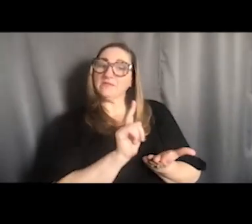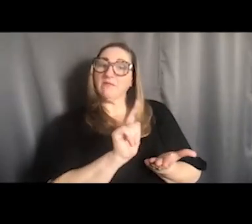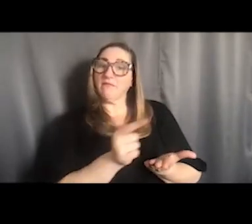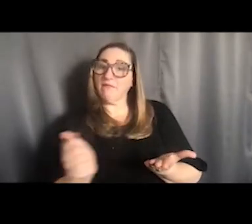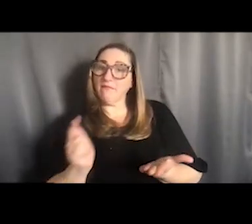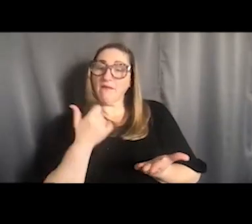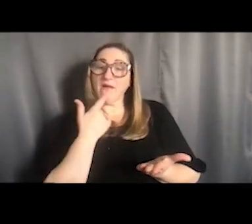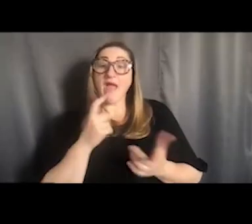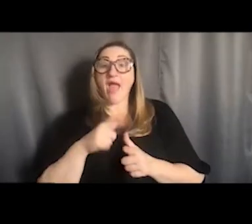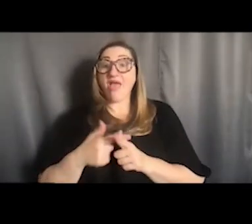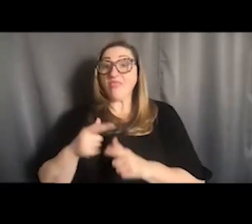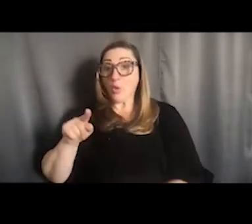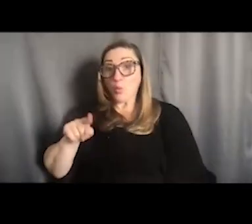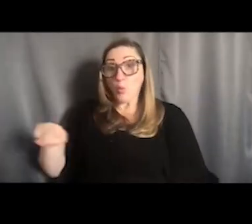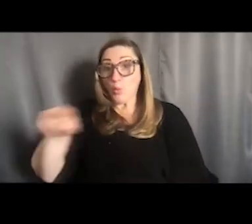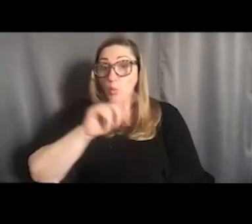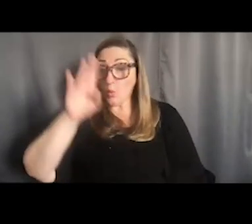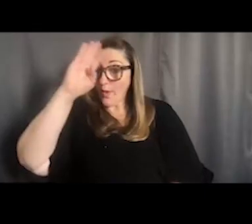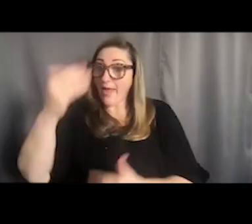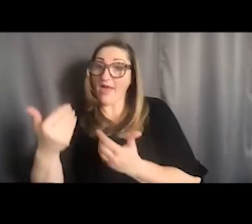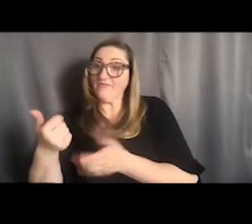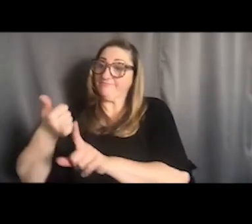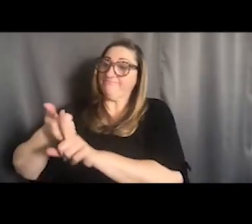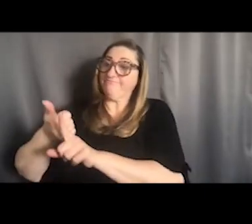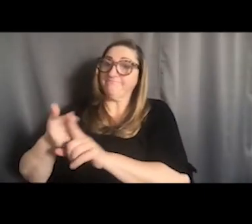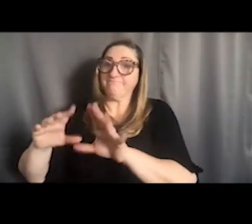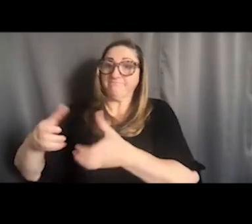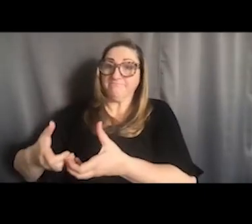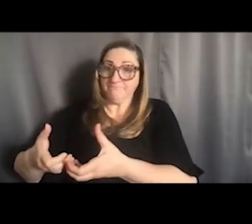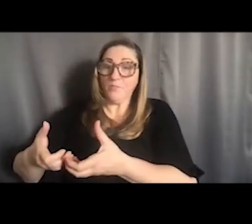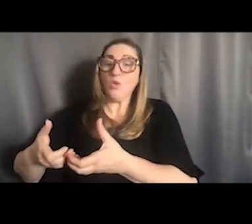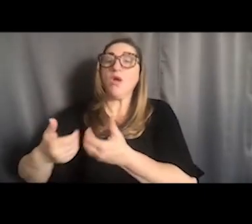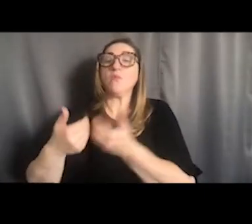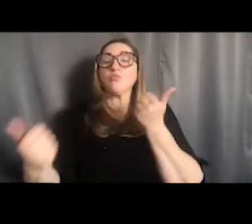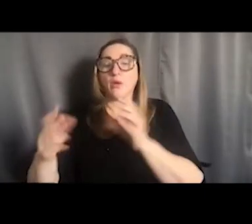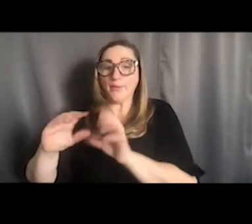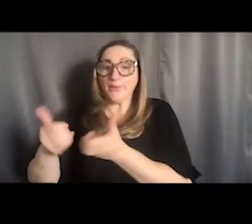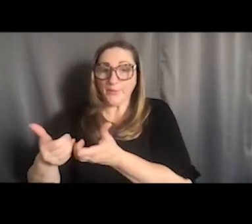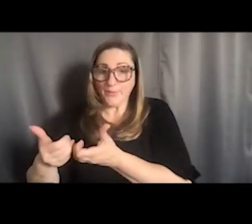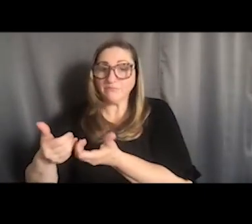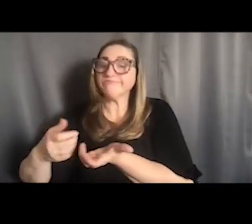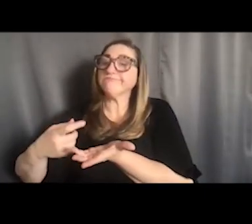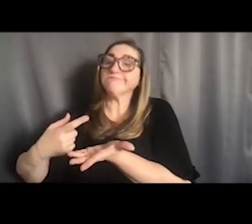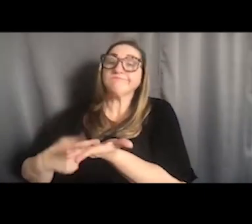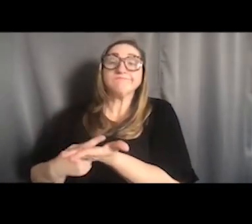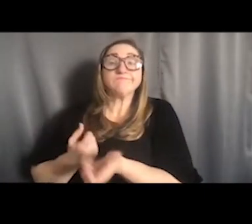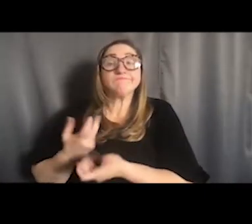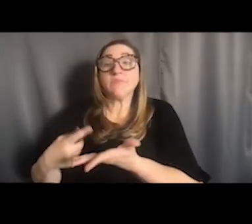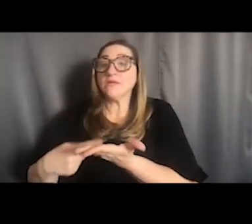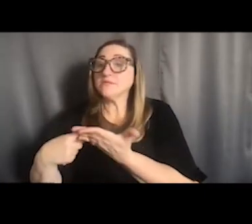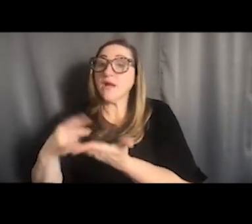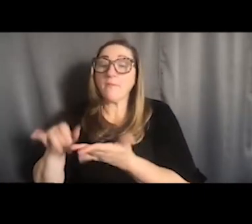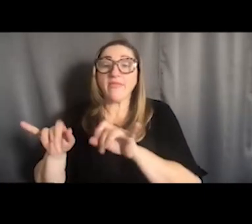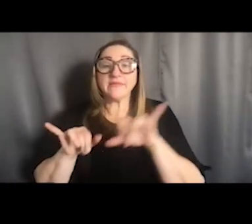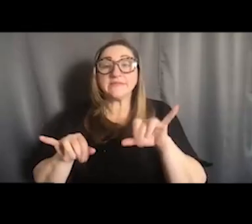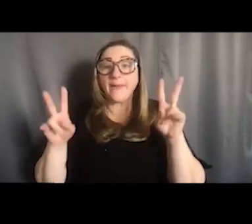same question in breakout rooms. So I'm noting here again that if you would like to be in the same breakout room as our live captioning and ASL access